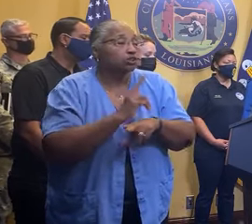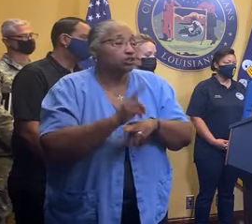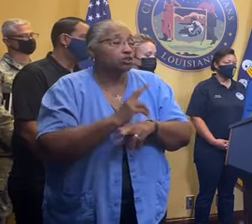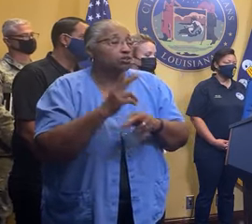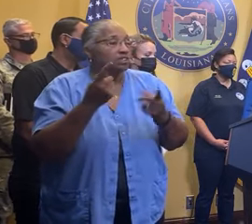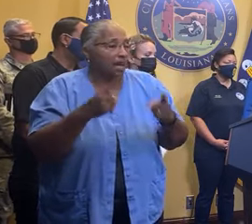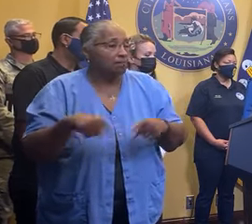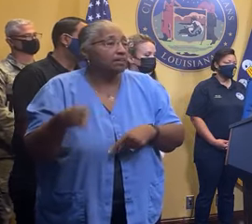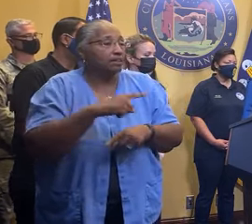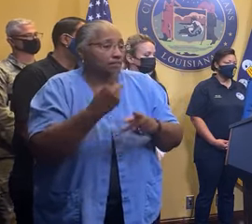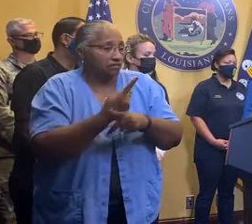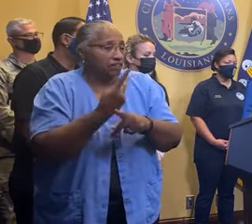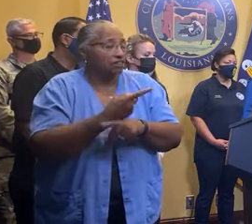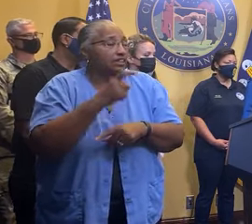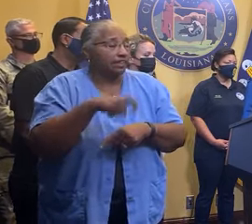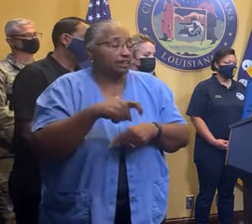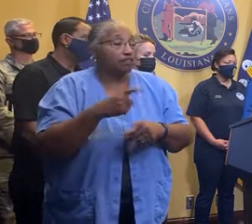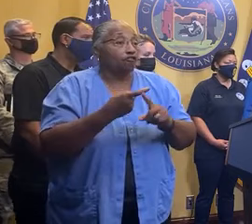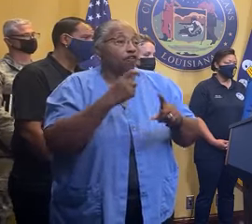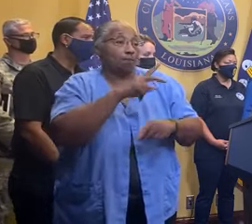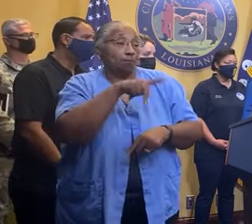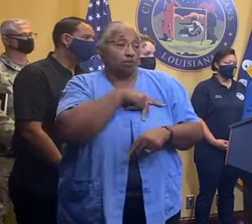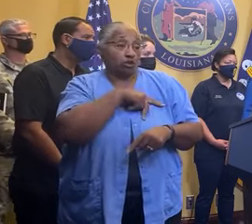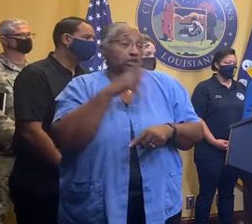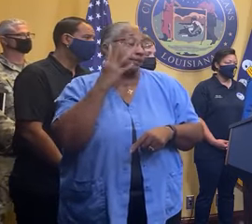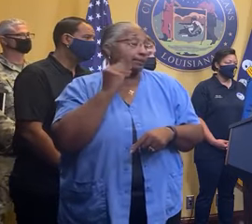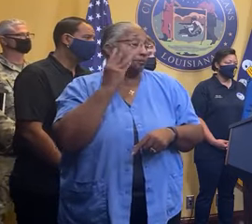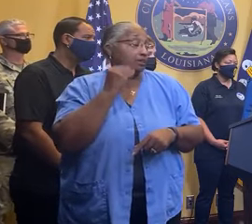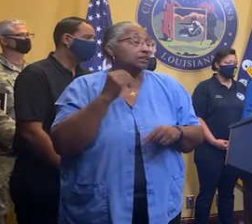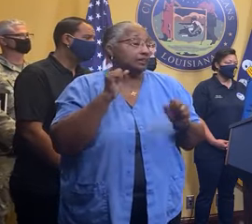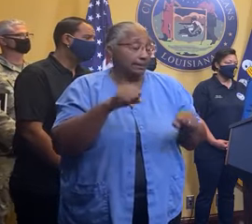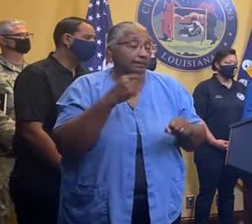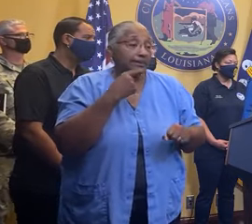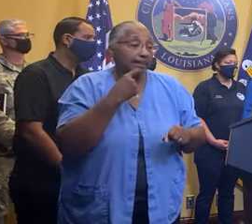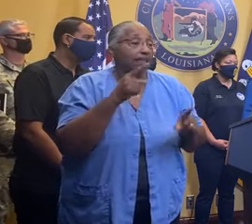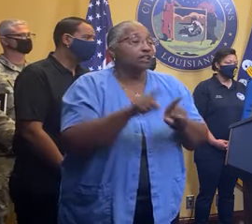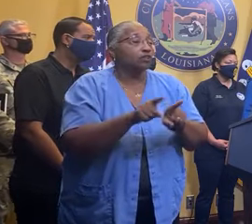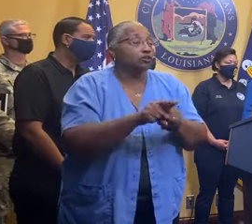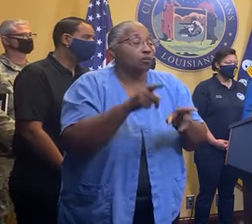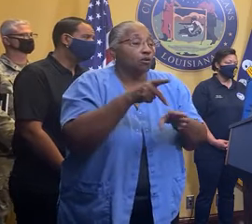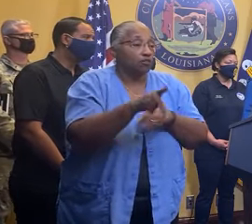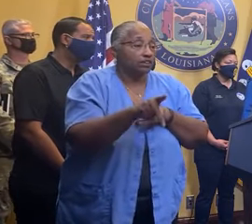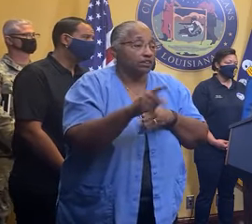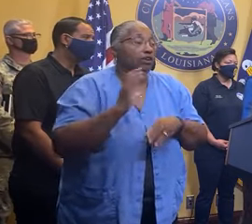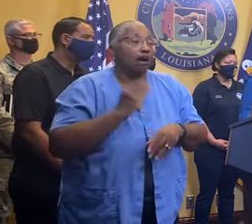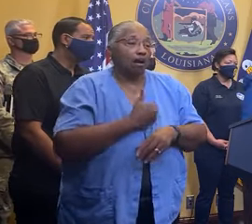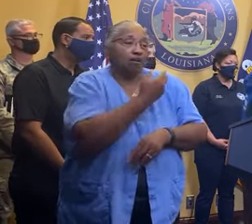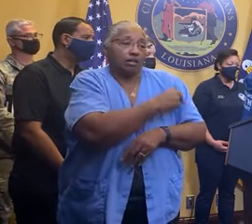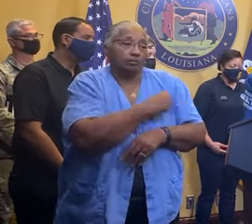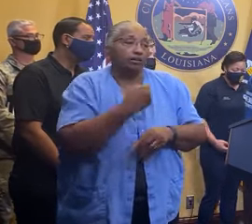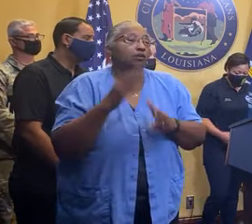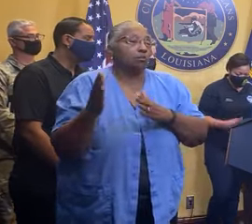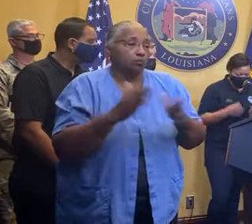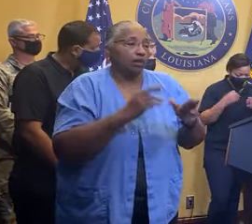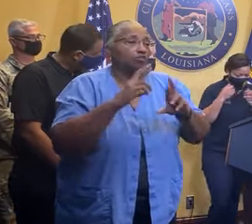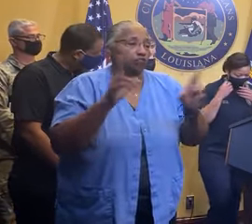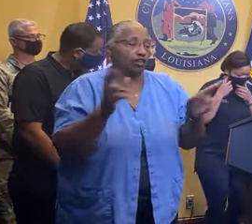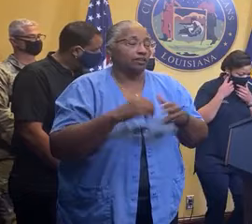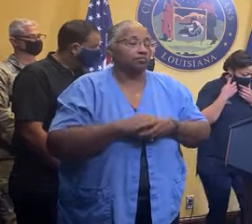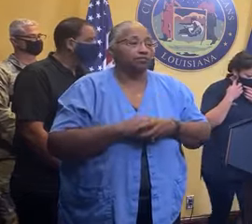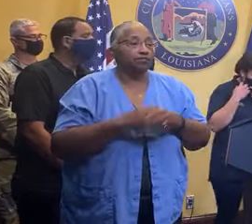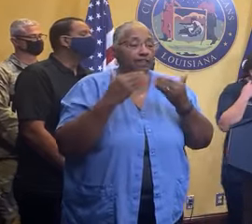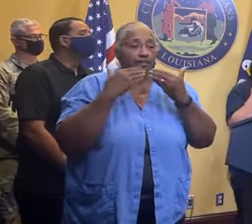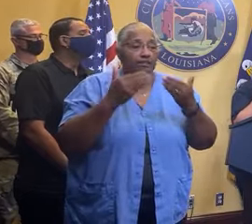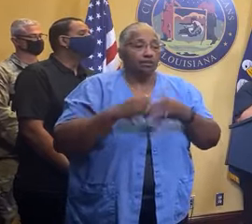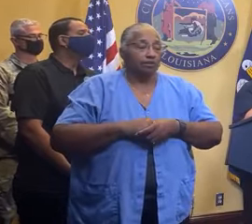so again, I can say this from personal experience, as well as professionally, the hospitals are prepared. Thank you, Dr. Vegno.